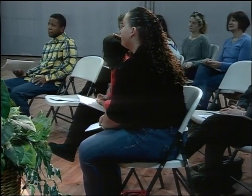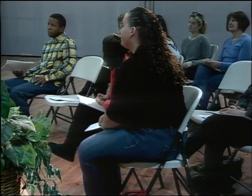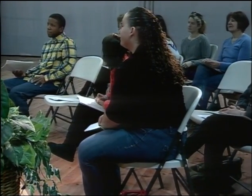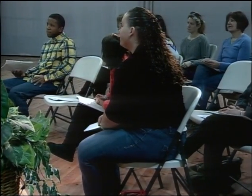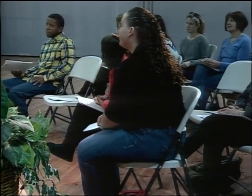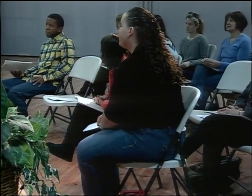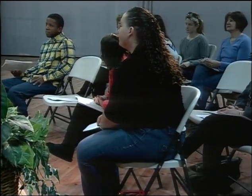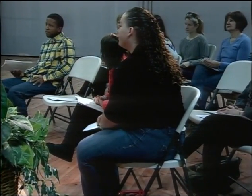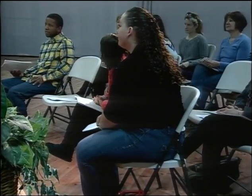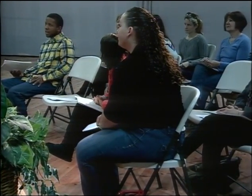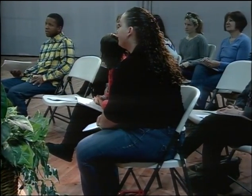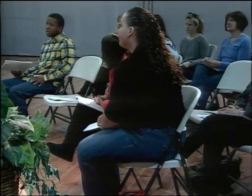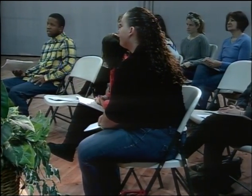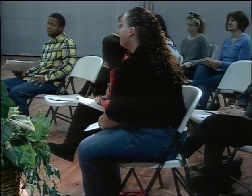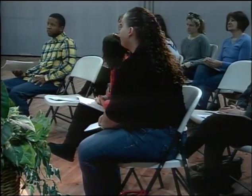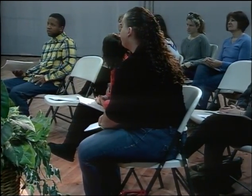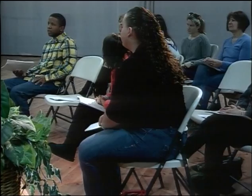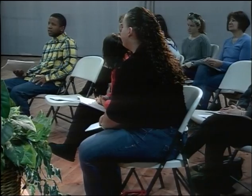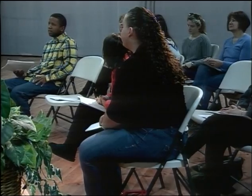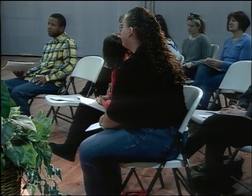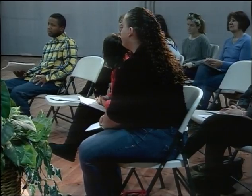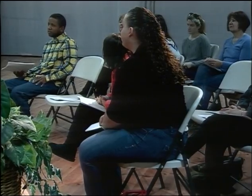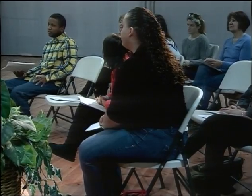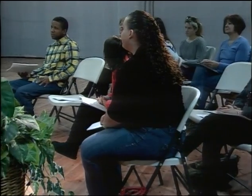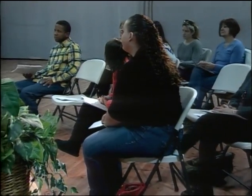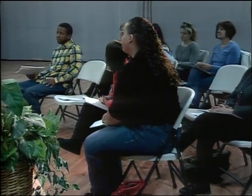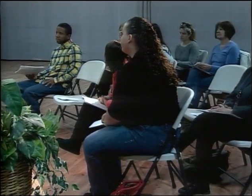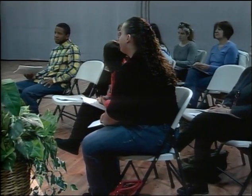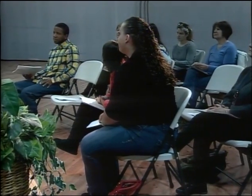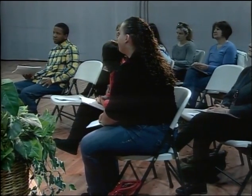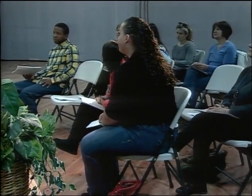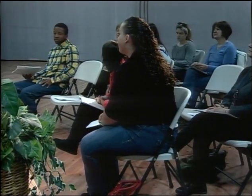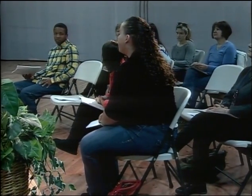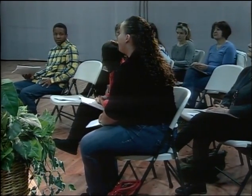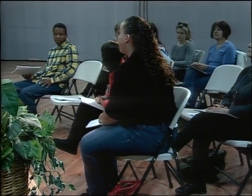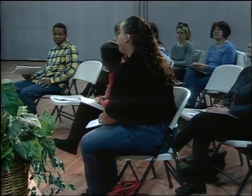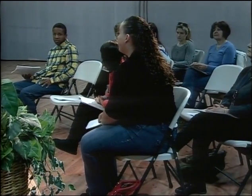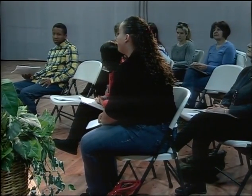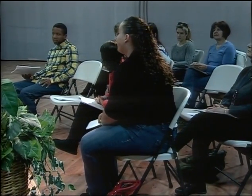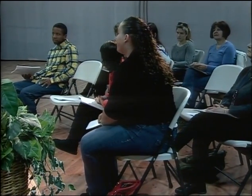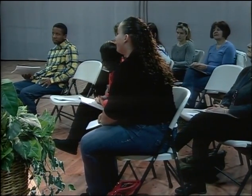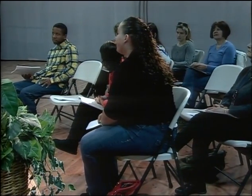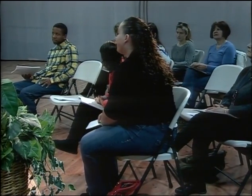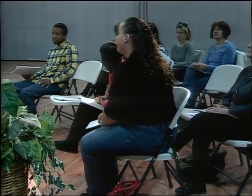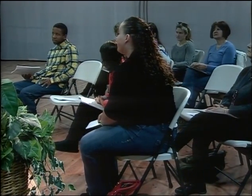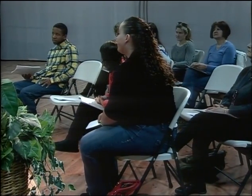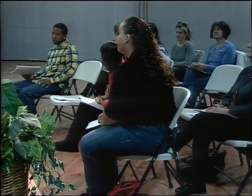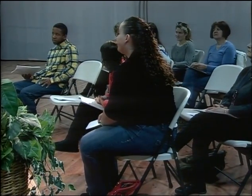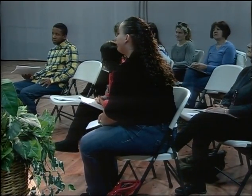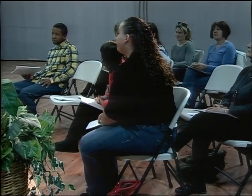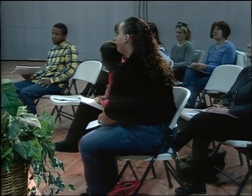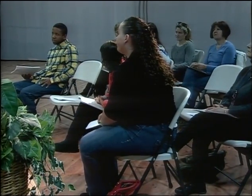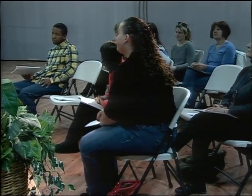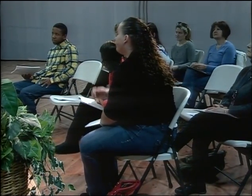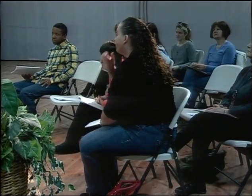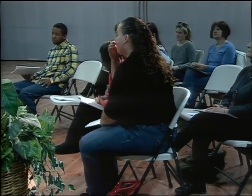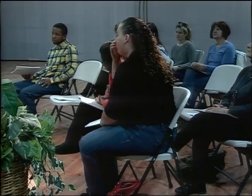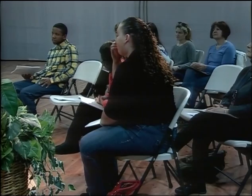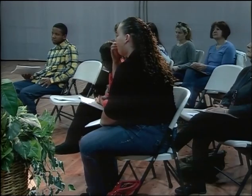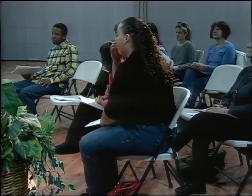So, your name? Tony. Tony? Tony. And you are? Jade. Jade. Okay. So let's just practice a